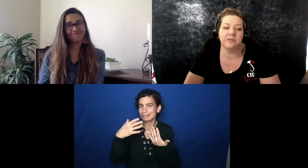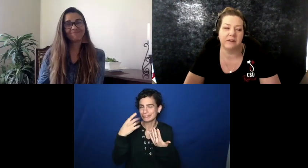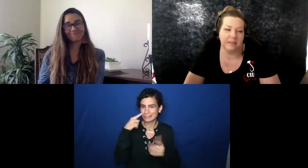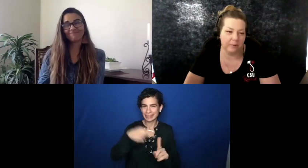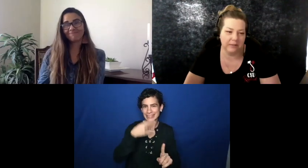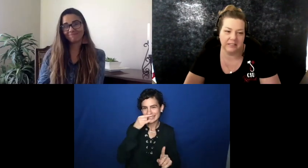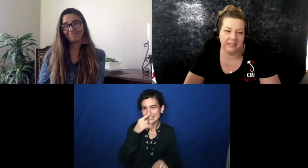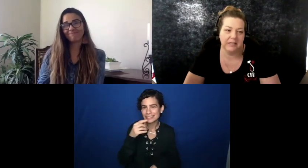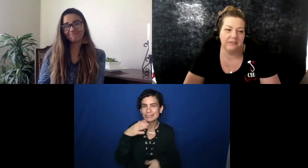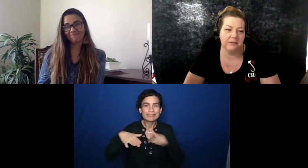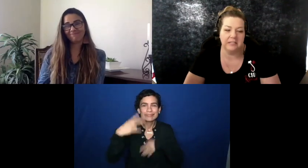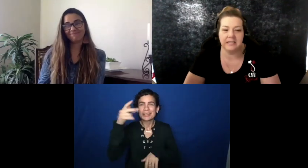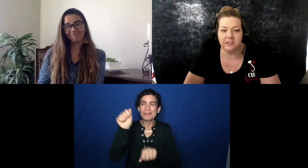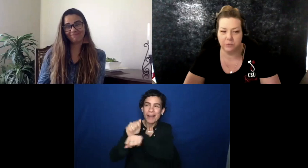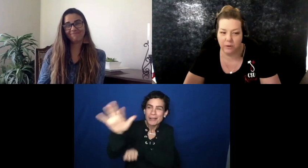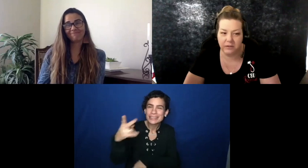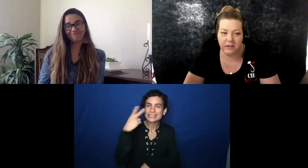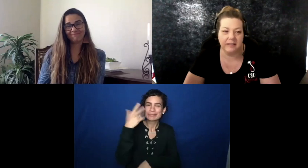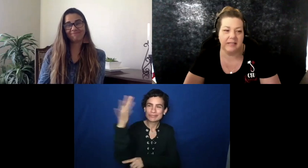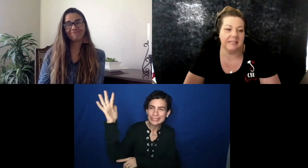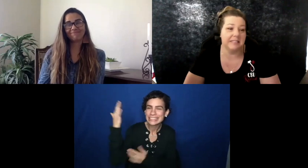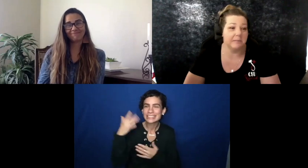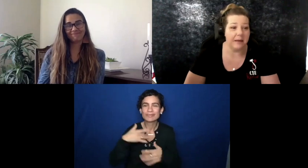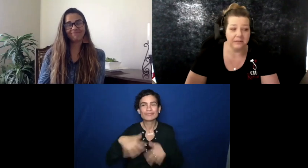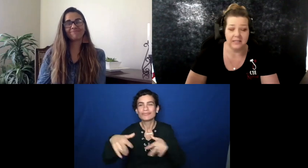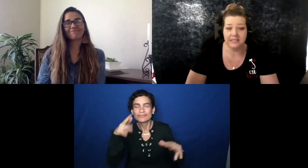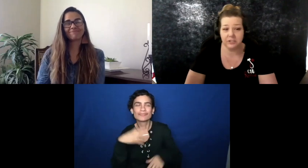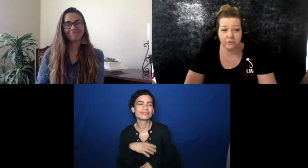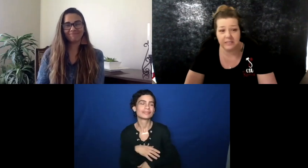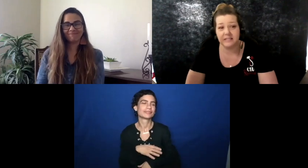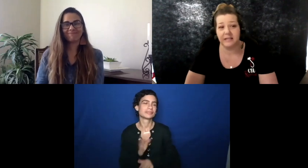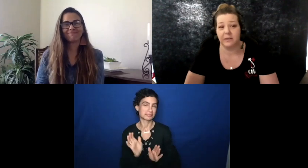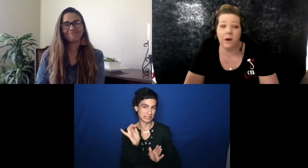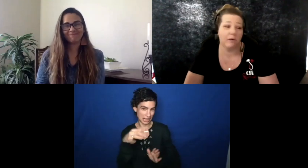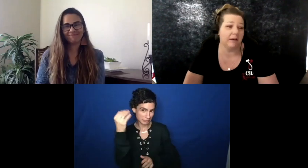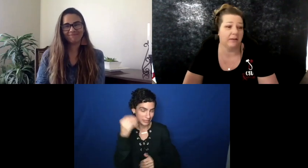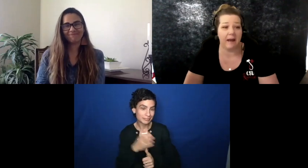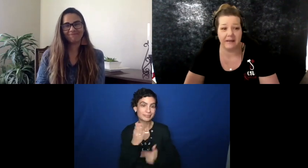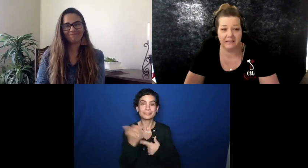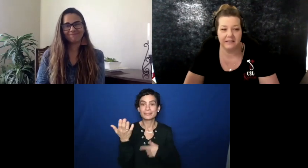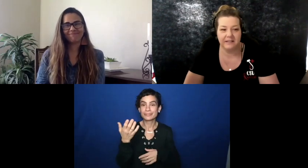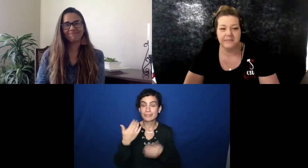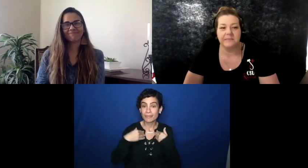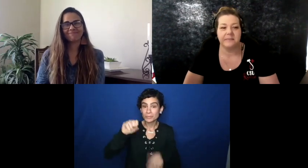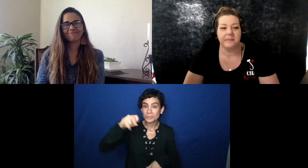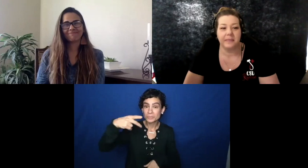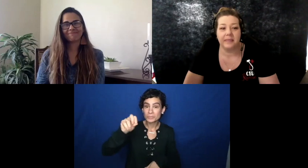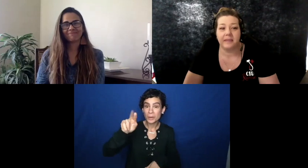so very important for these kids' growth. And they can see the mountains, they see trees, they can walk around on the grass.